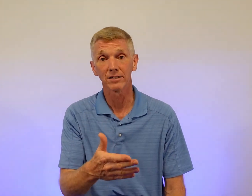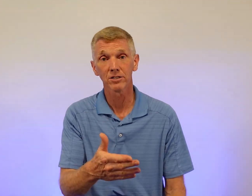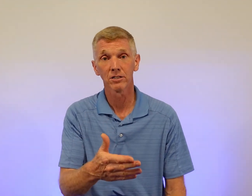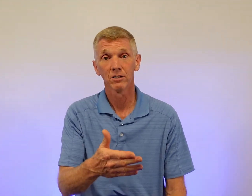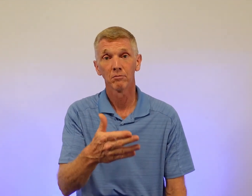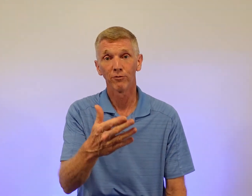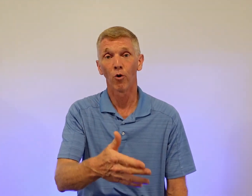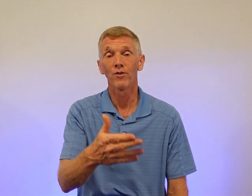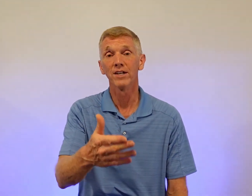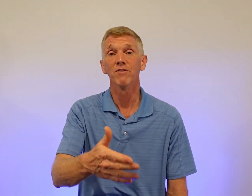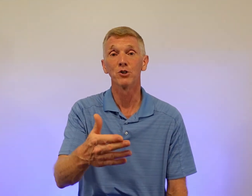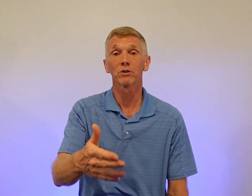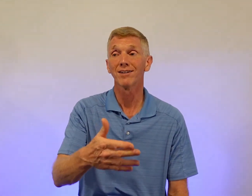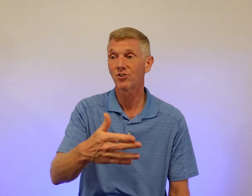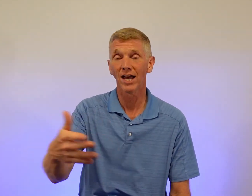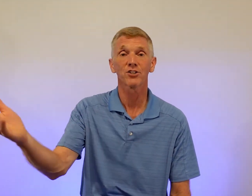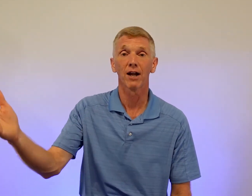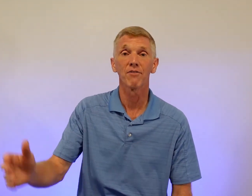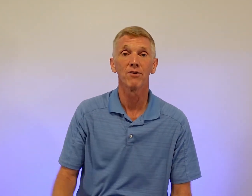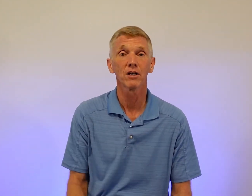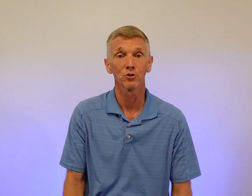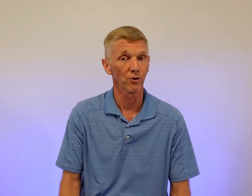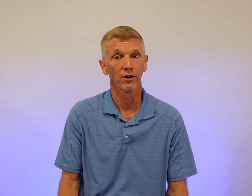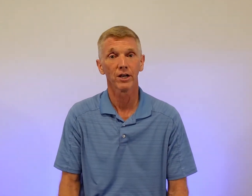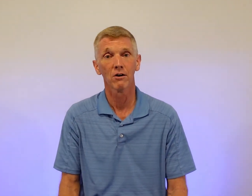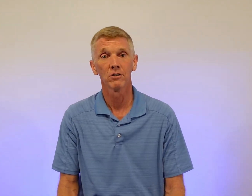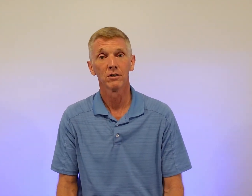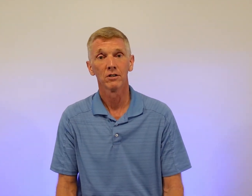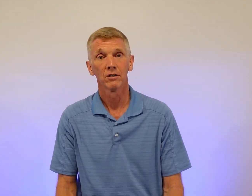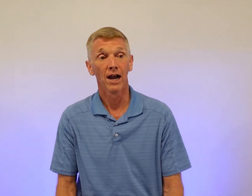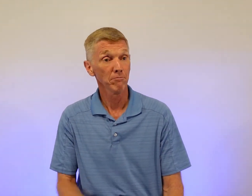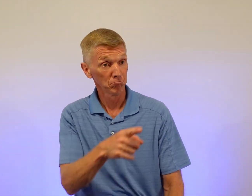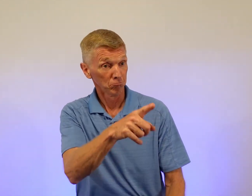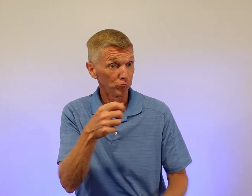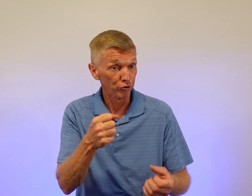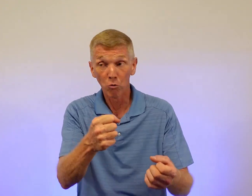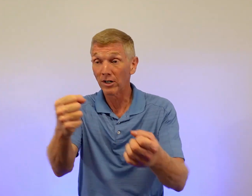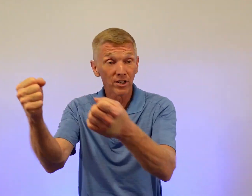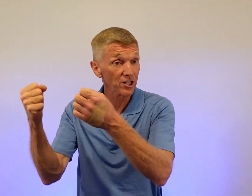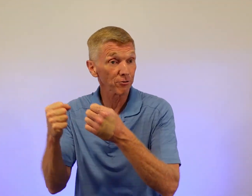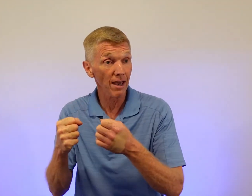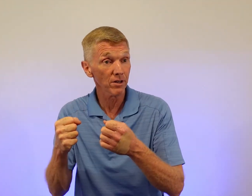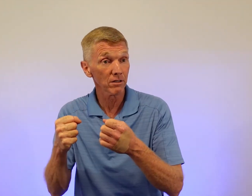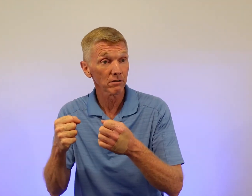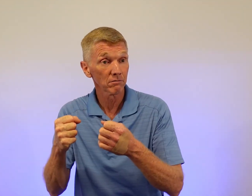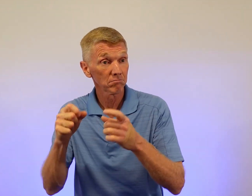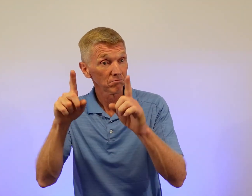license before the individual can test drive the vehicle. So there you go. All right? Do you want to test drive it?